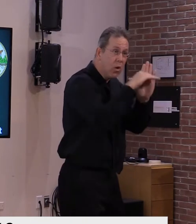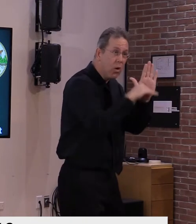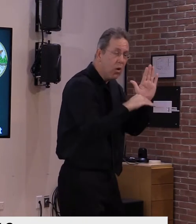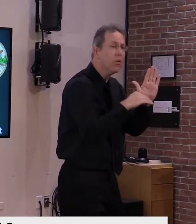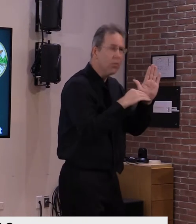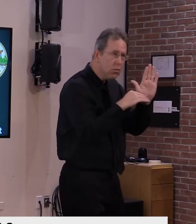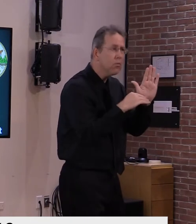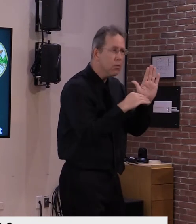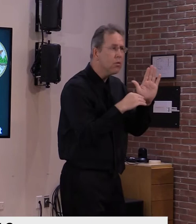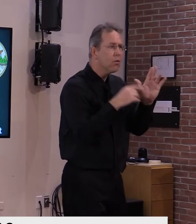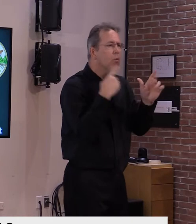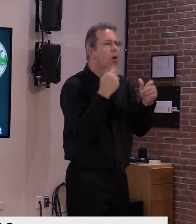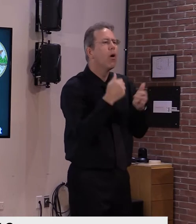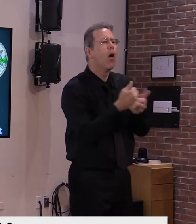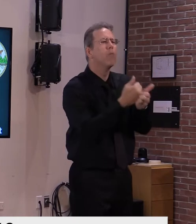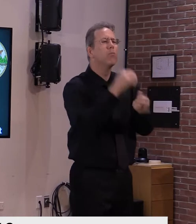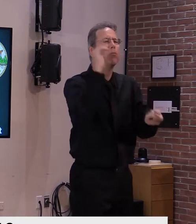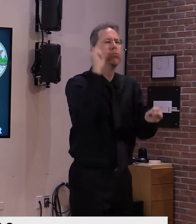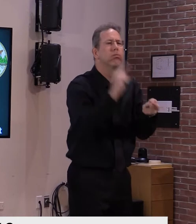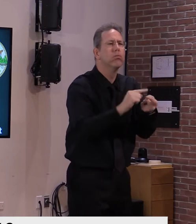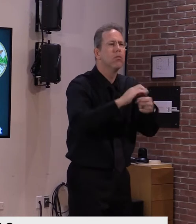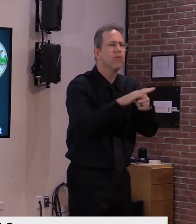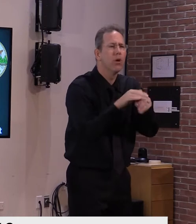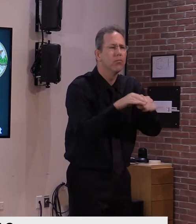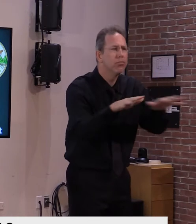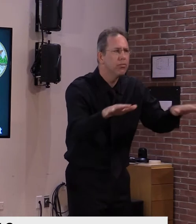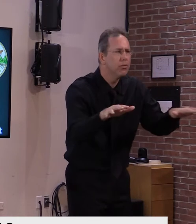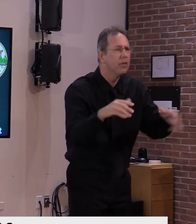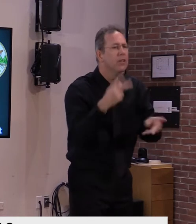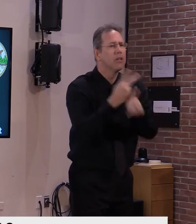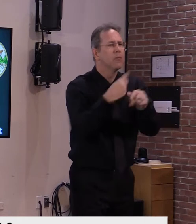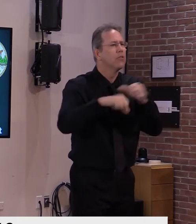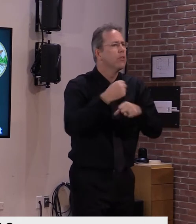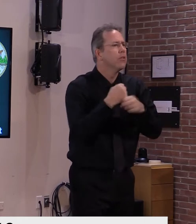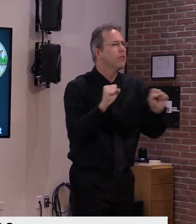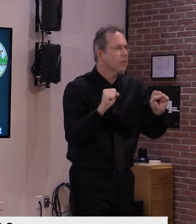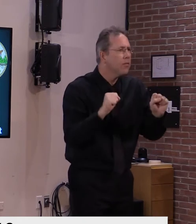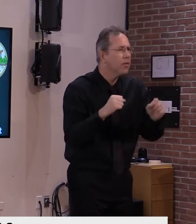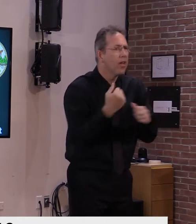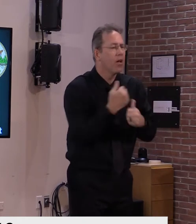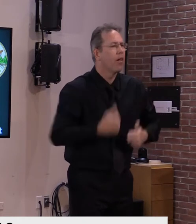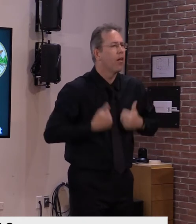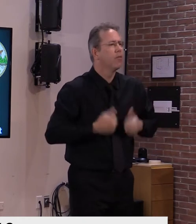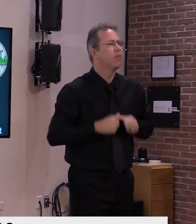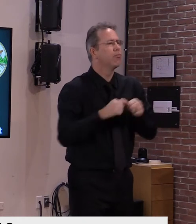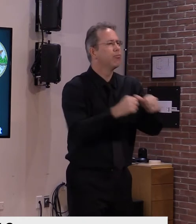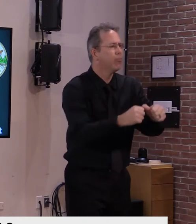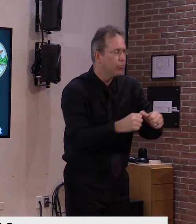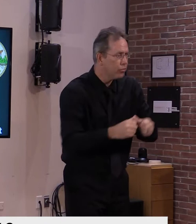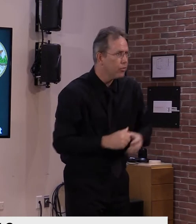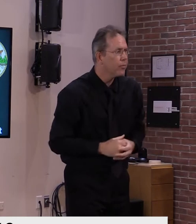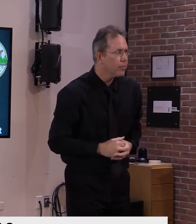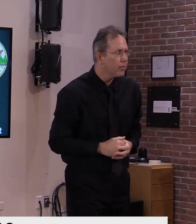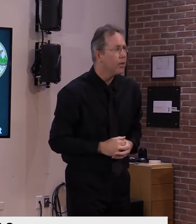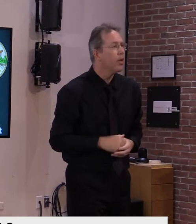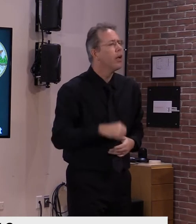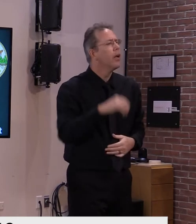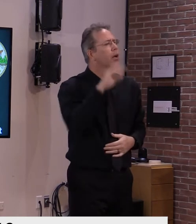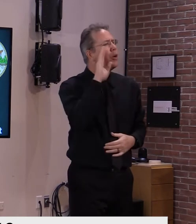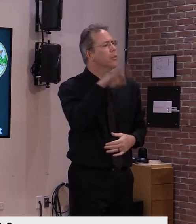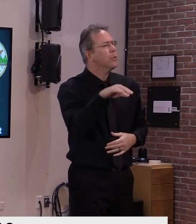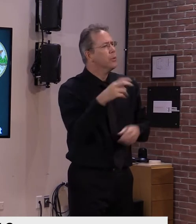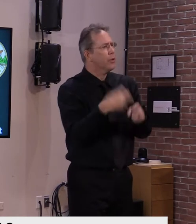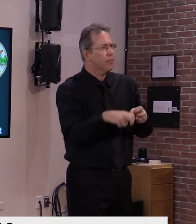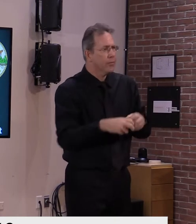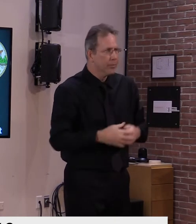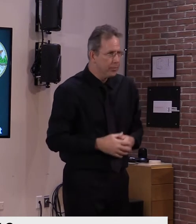our healthcare system from being overwhelmed. I know how hard it is. I know how hard it